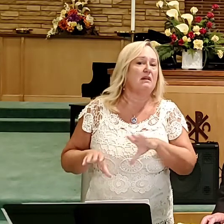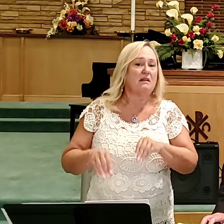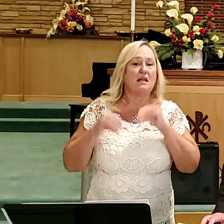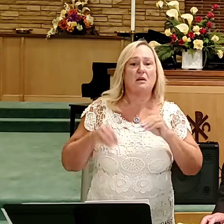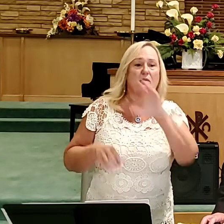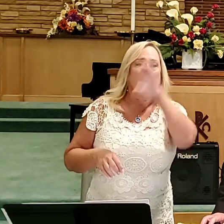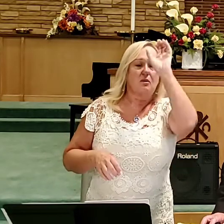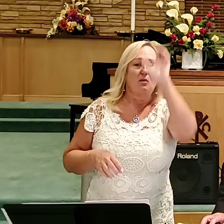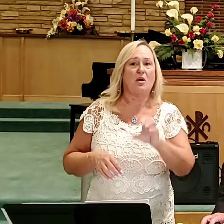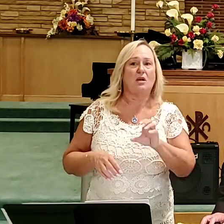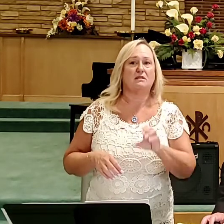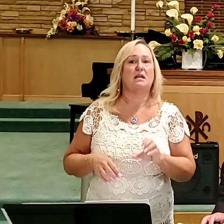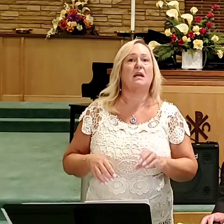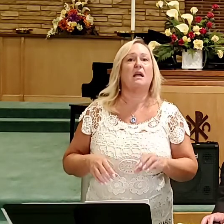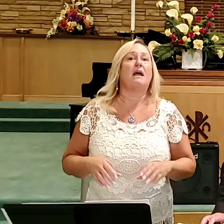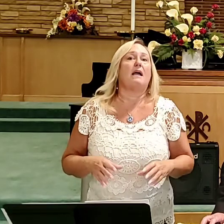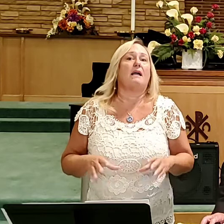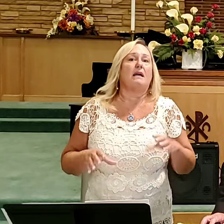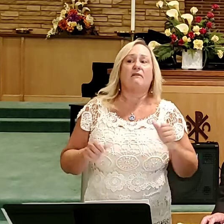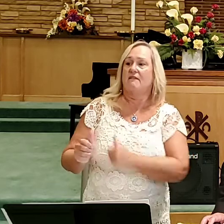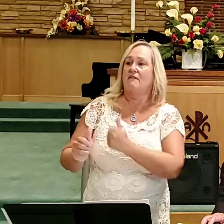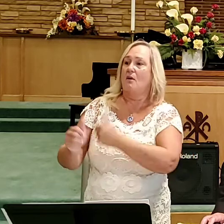cross, and follow me.